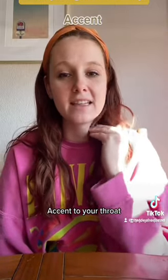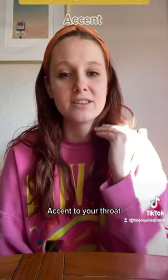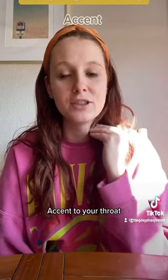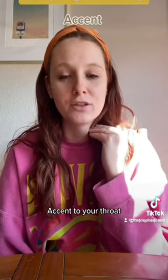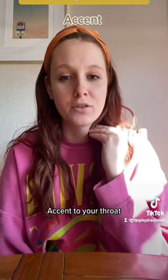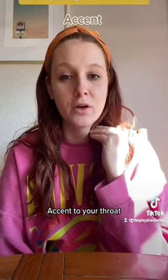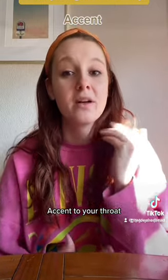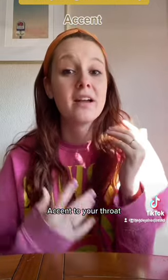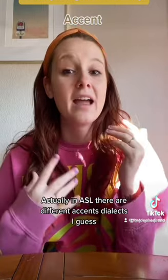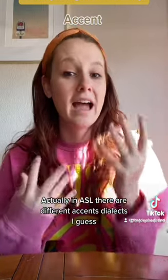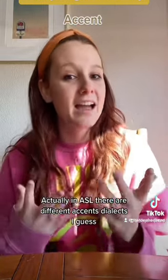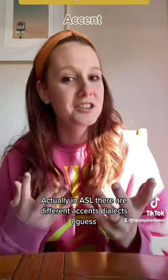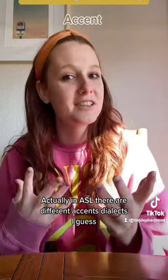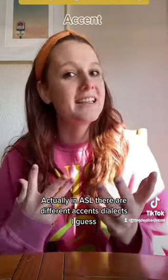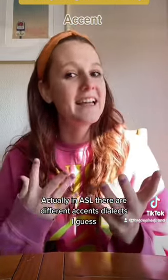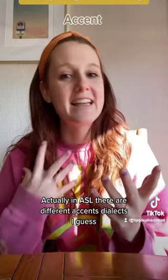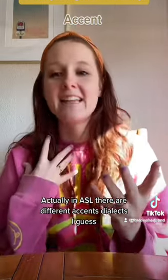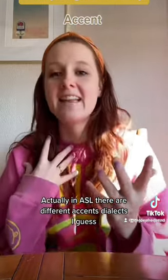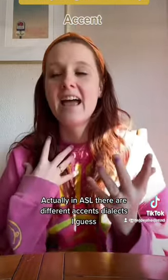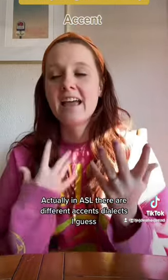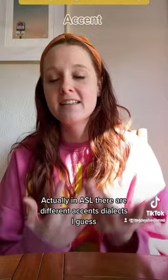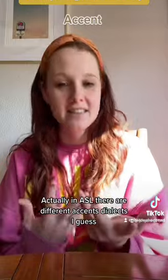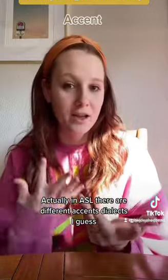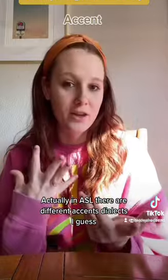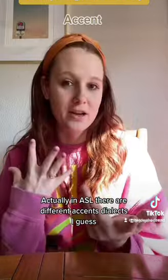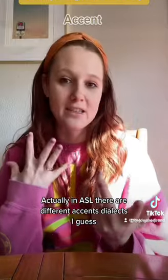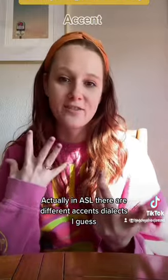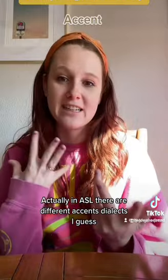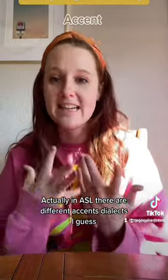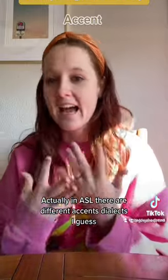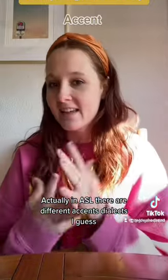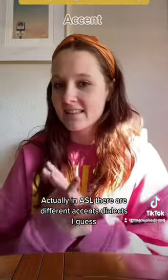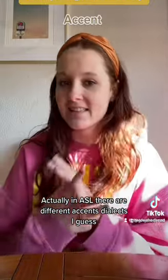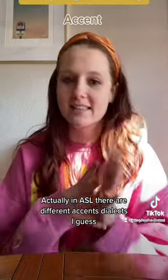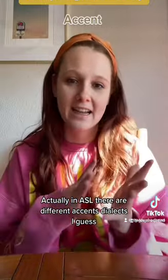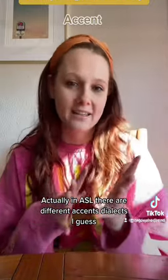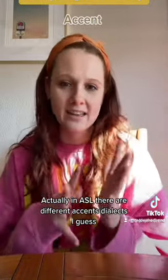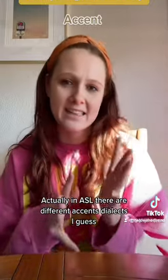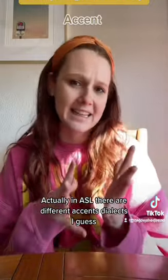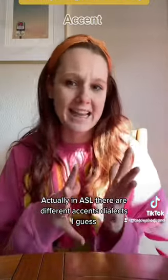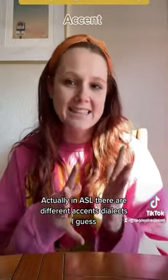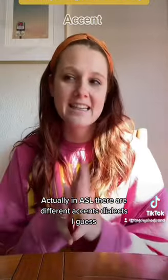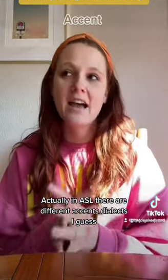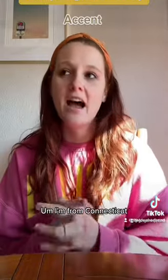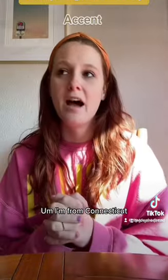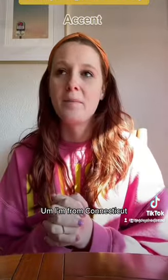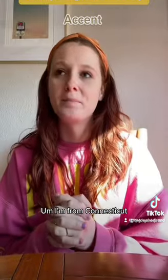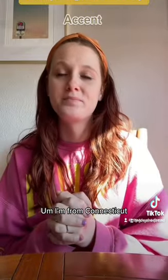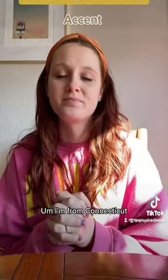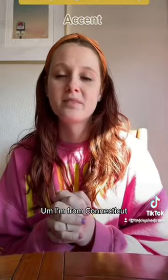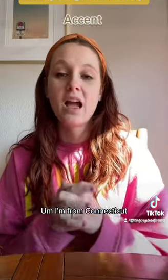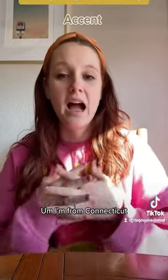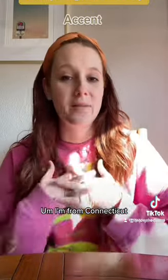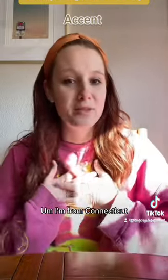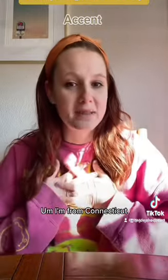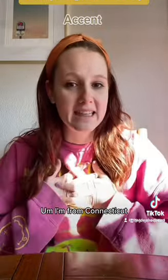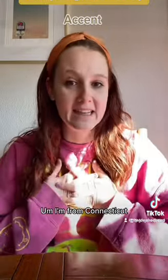to your throat actually in ASL there are different accents dialects I guess um I'm from Connecticut